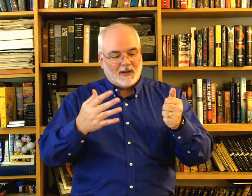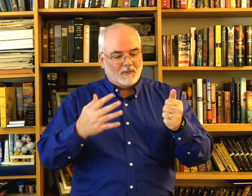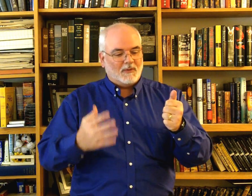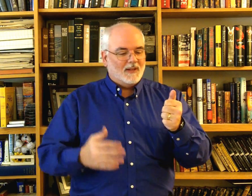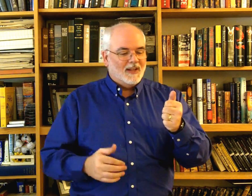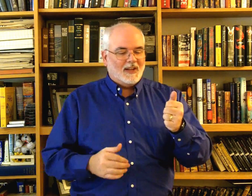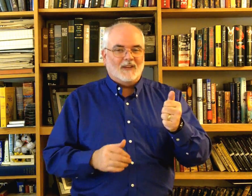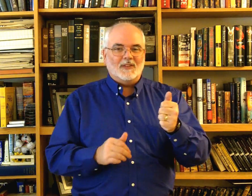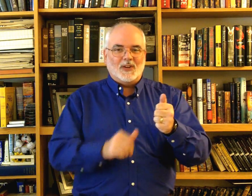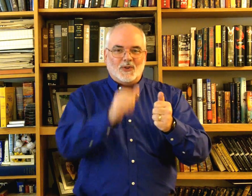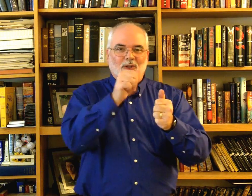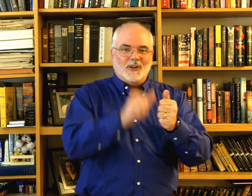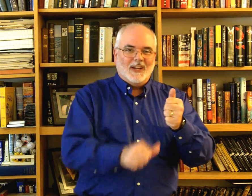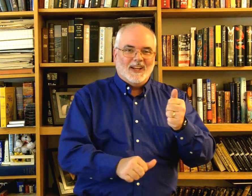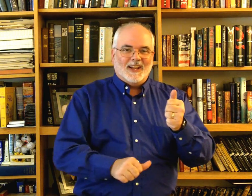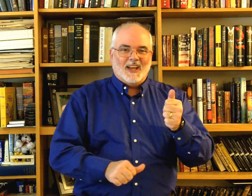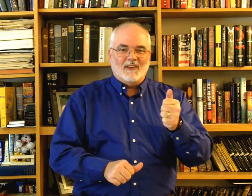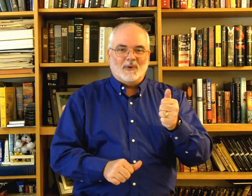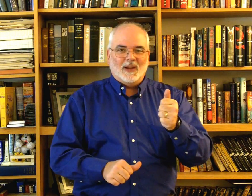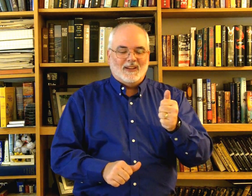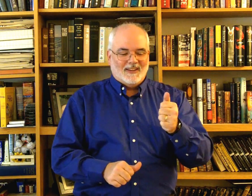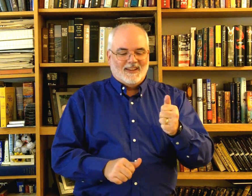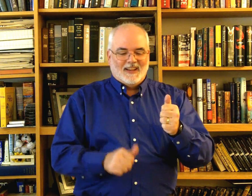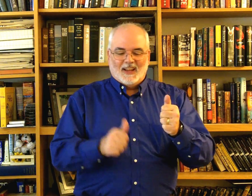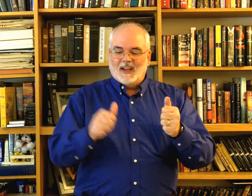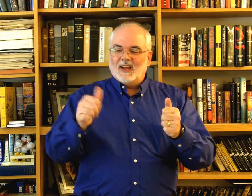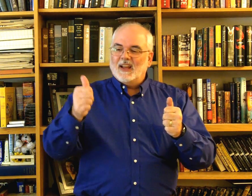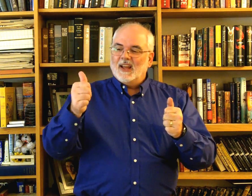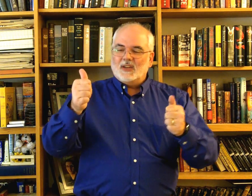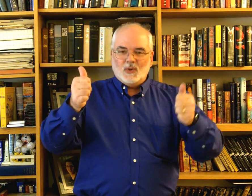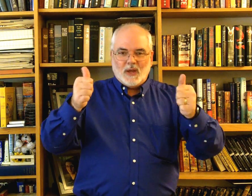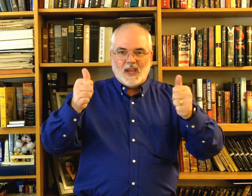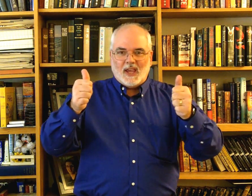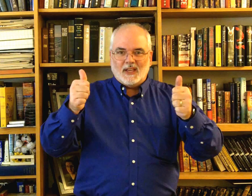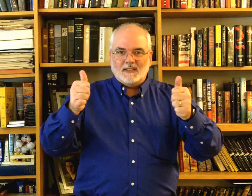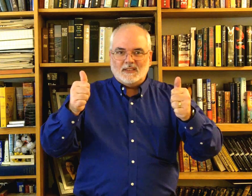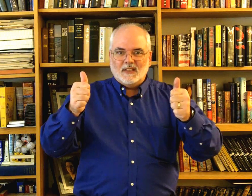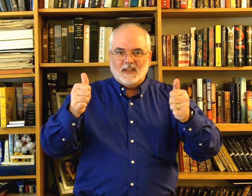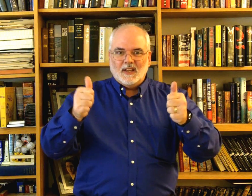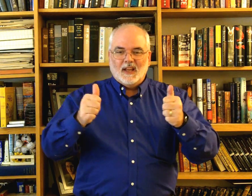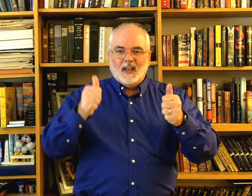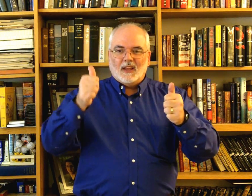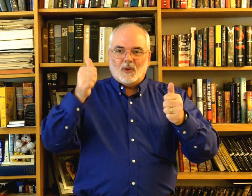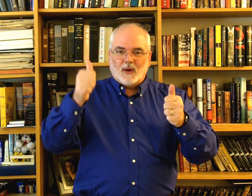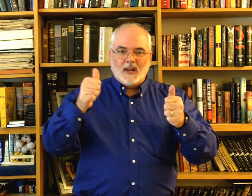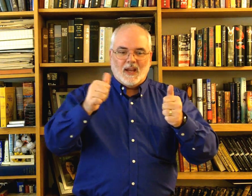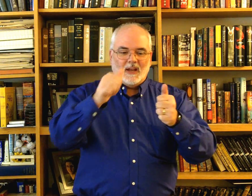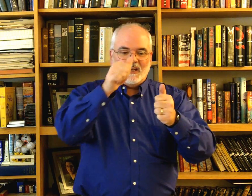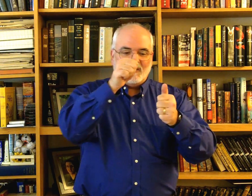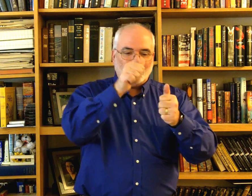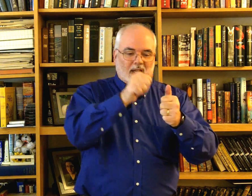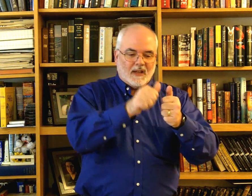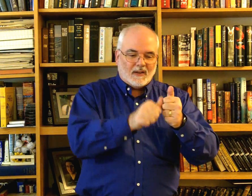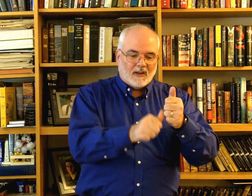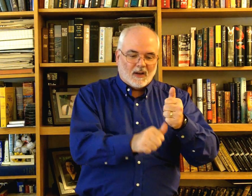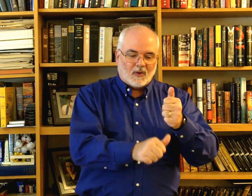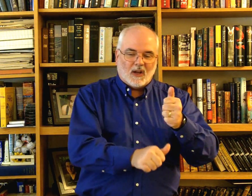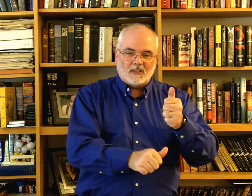own conversation here. Every, two A hands, the right hand comes down, cross